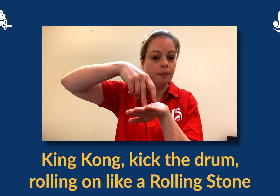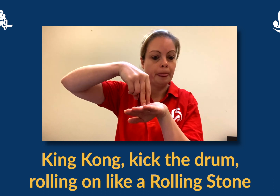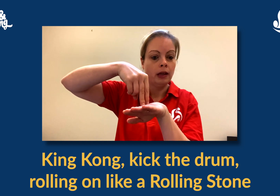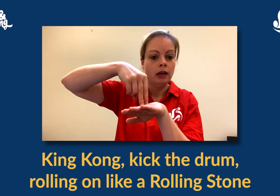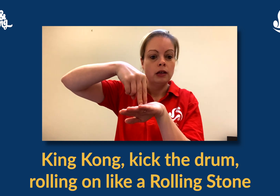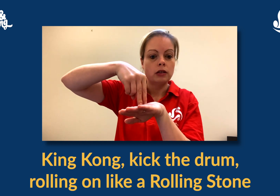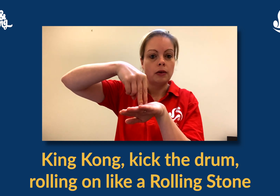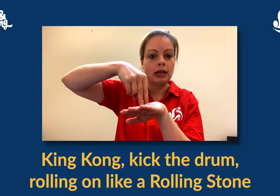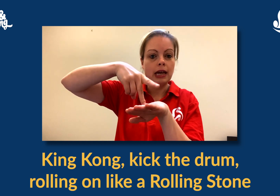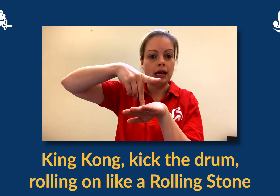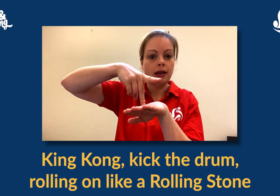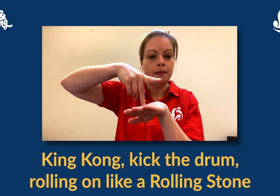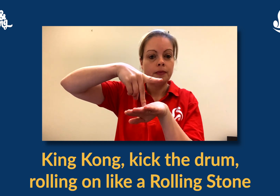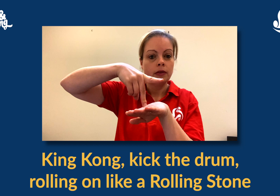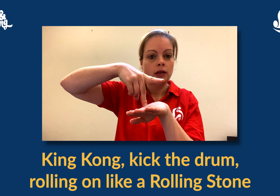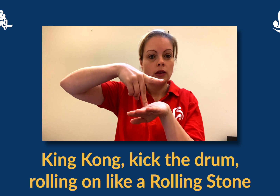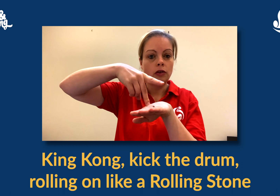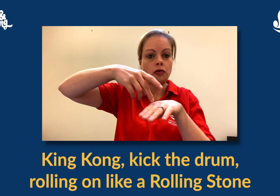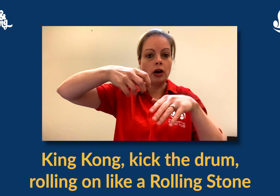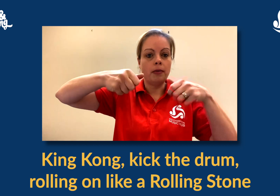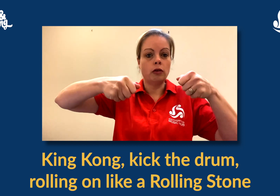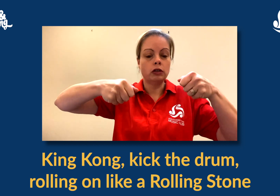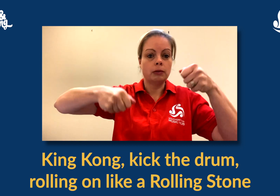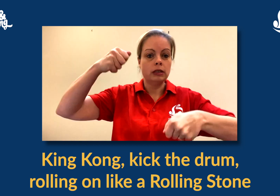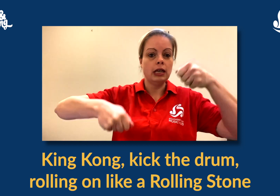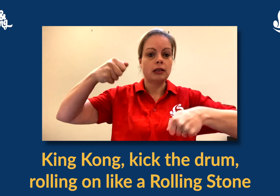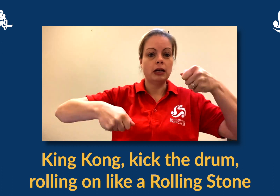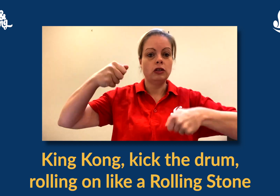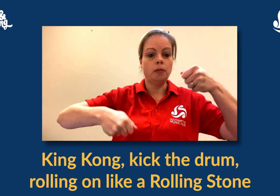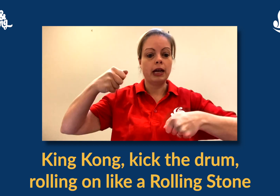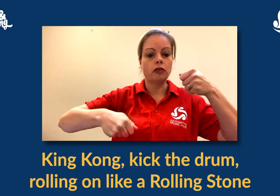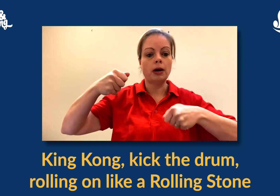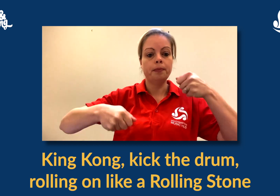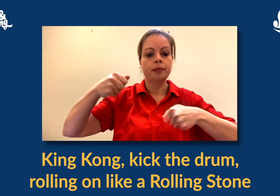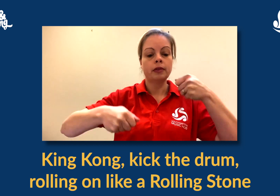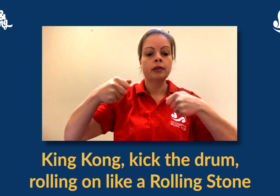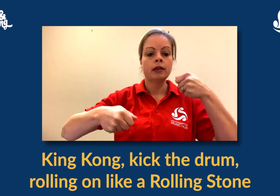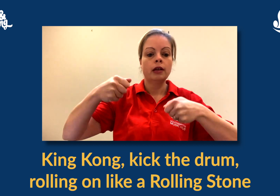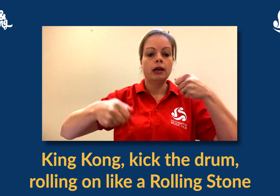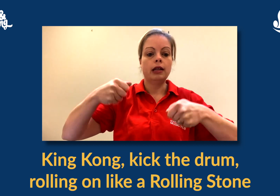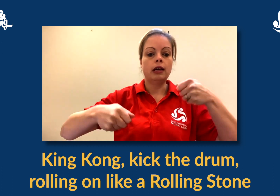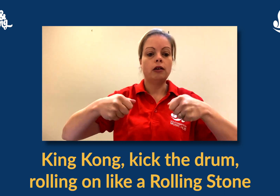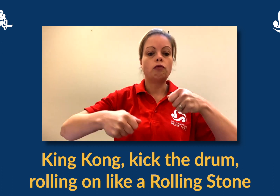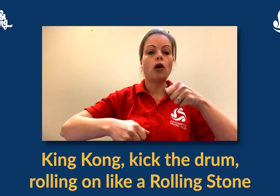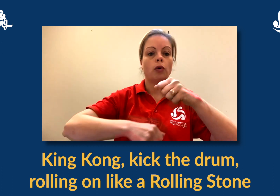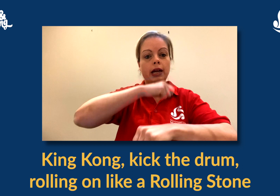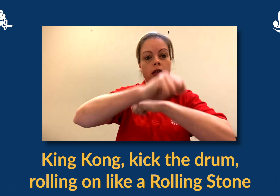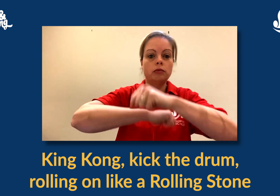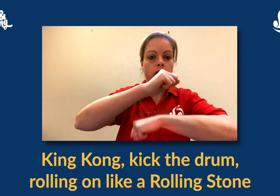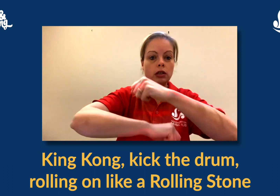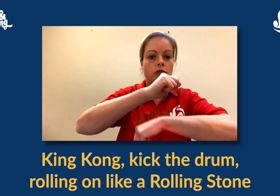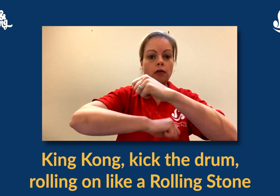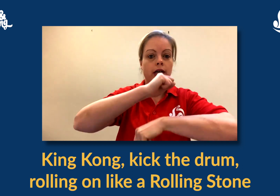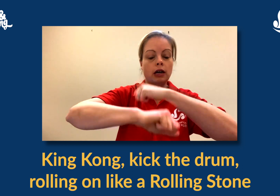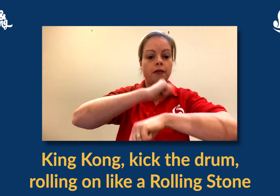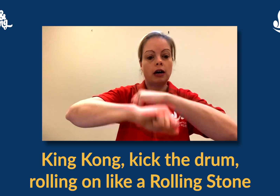leg. So kick the drum, hold your drumsticks. Imagine you're playing a drum. And then rolling, we're